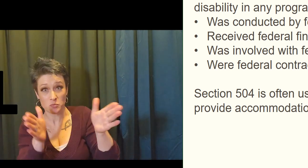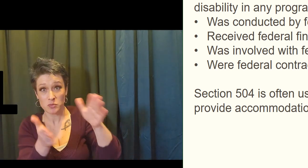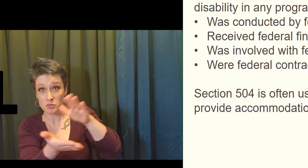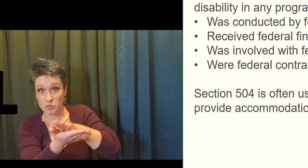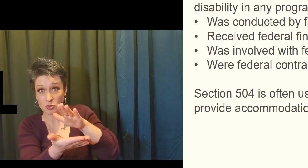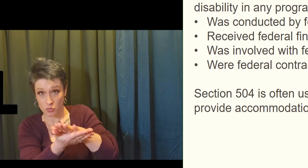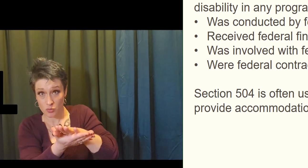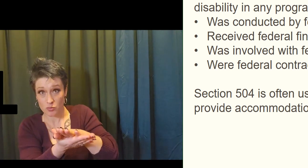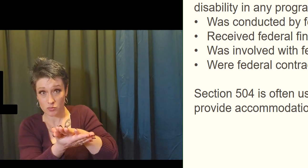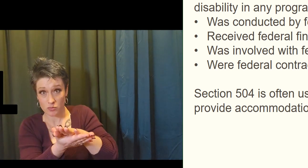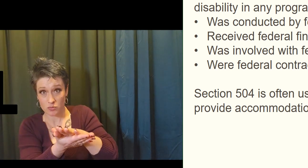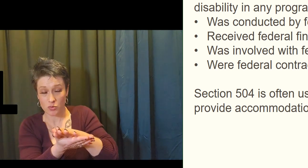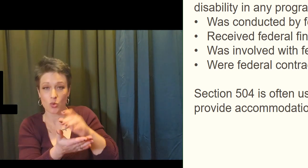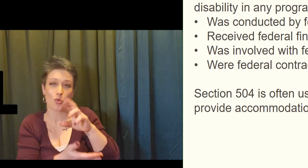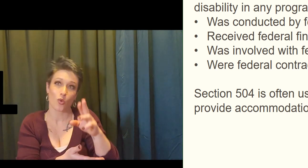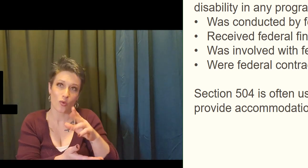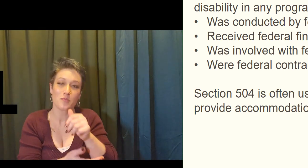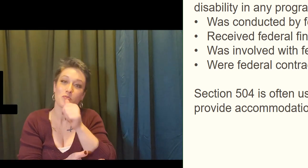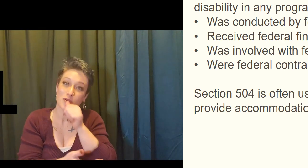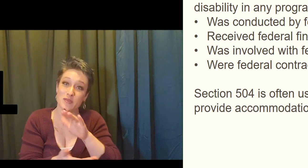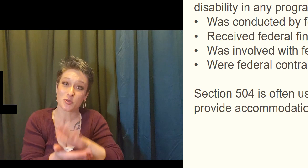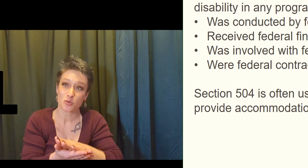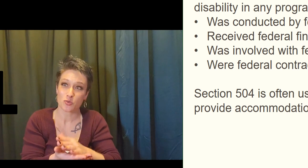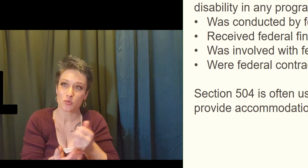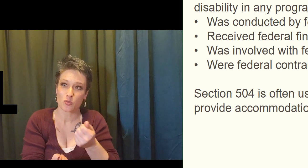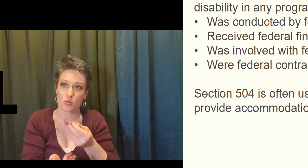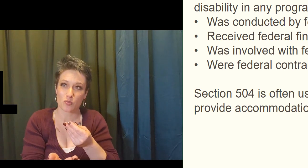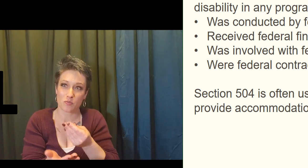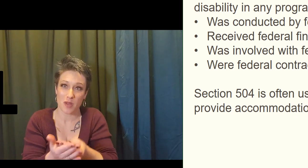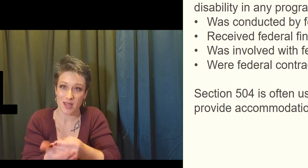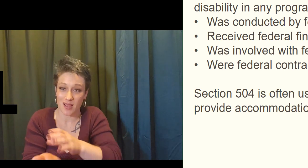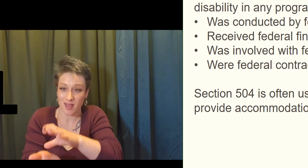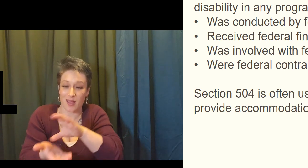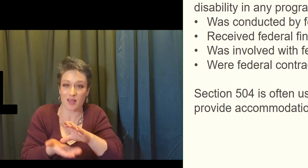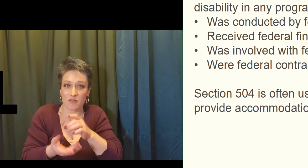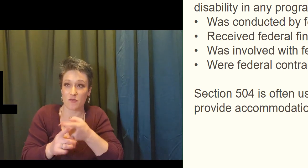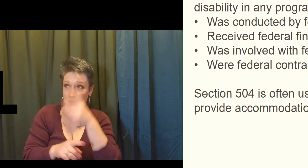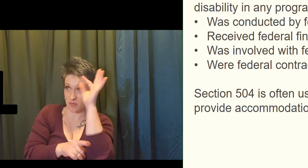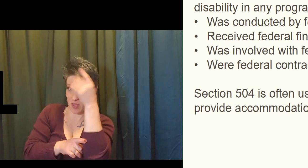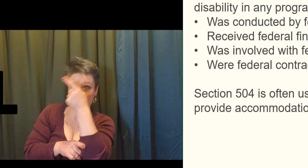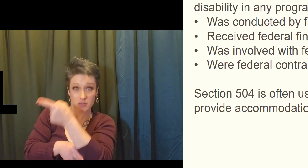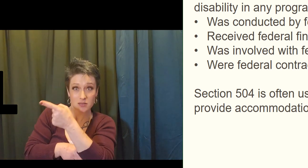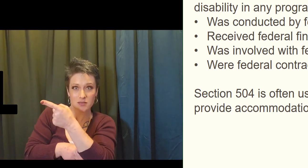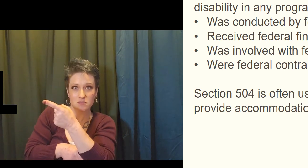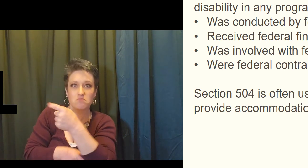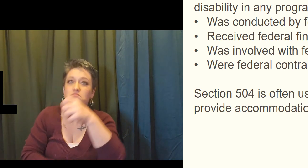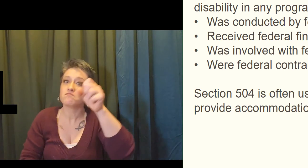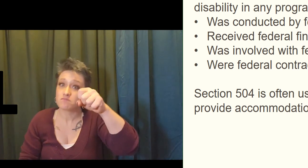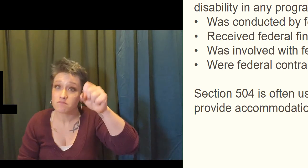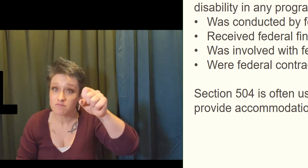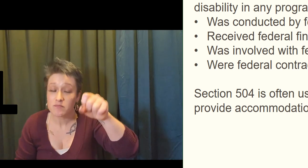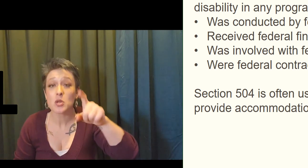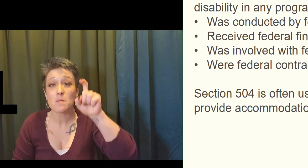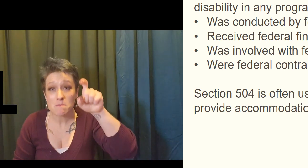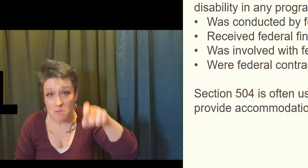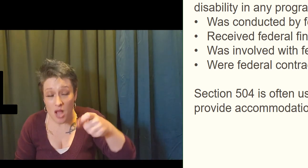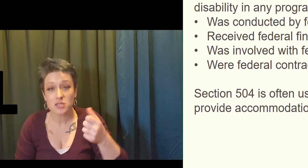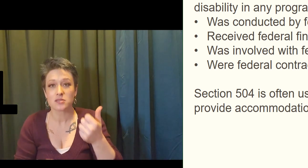That means that students who are in a public school or in a private school that receives government funds